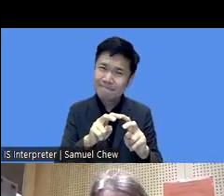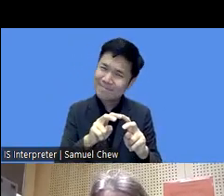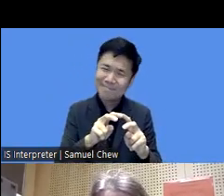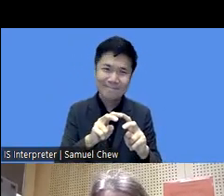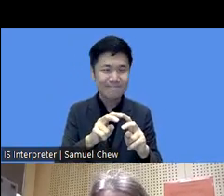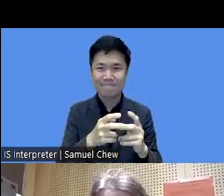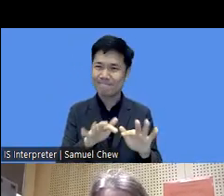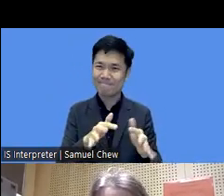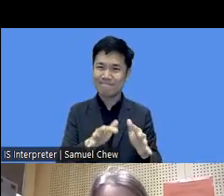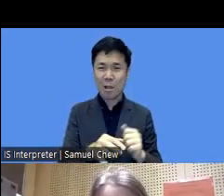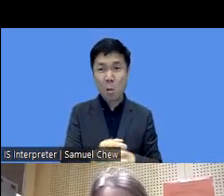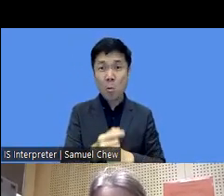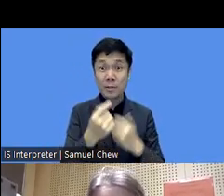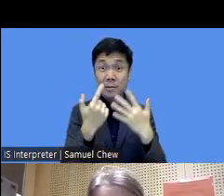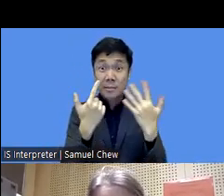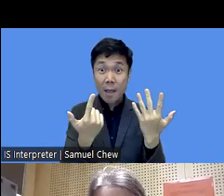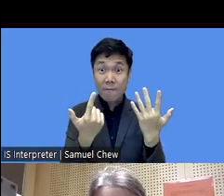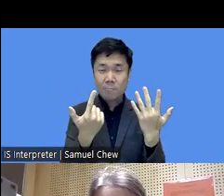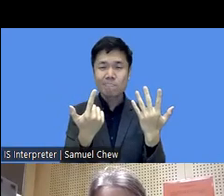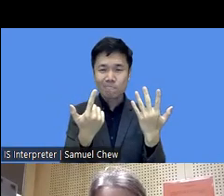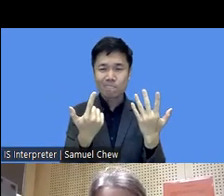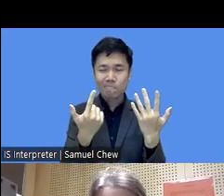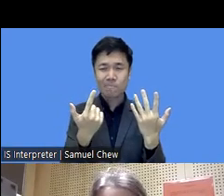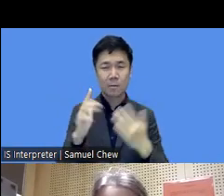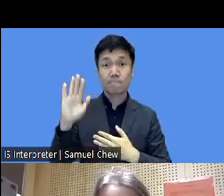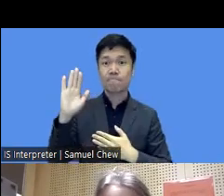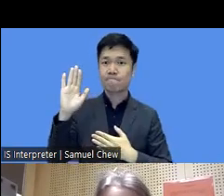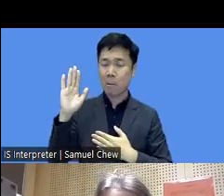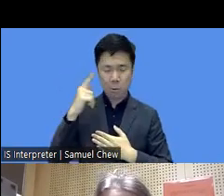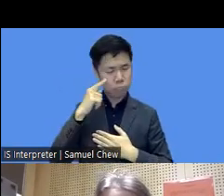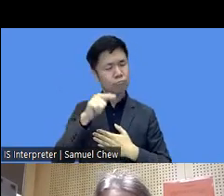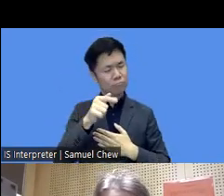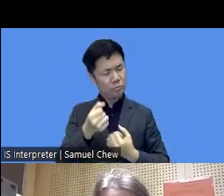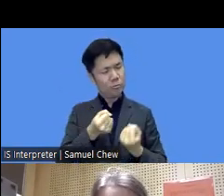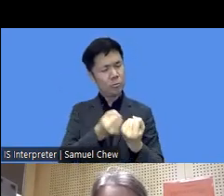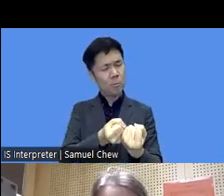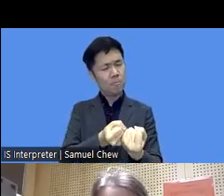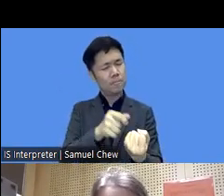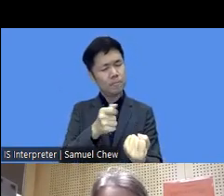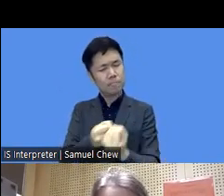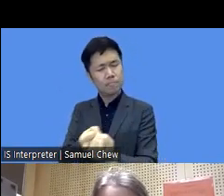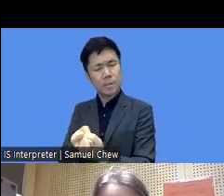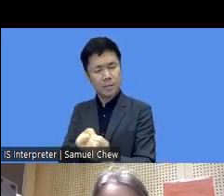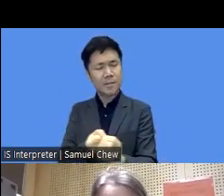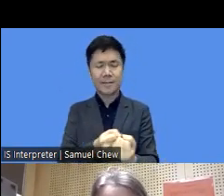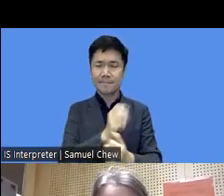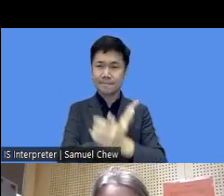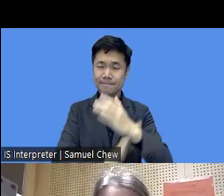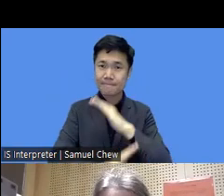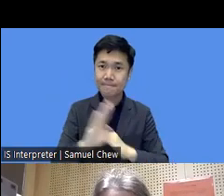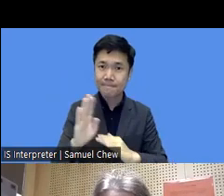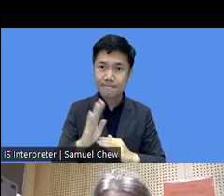7 pledges that focused on disability. And when we looked a bit closer into the pledges, we could